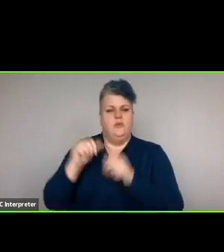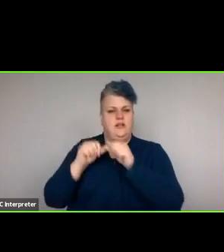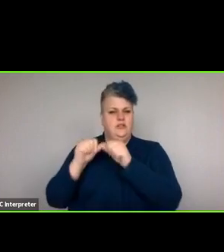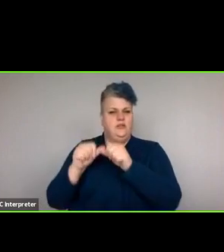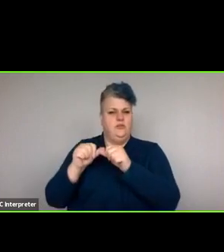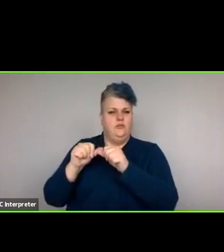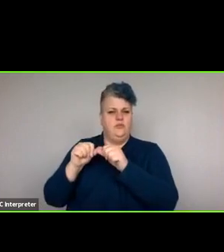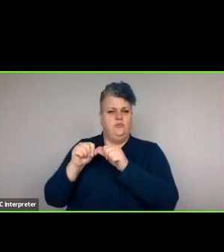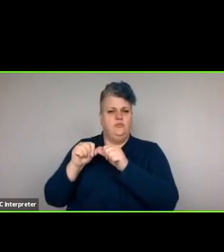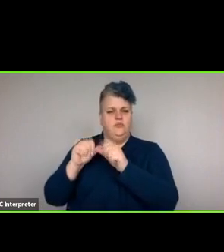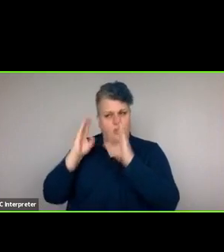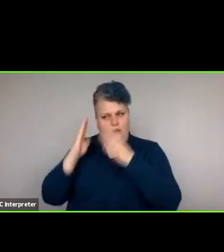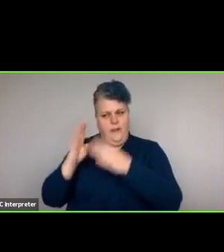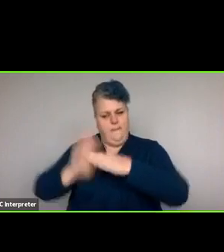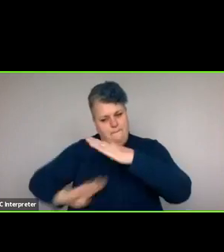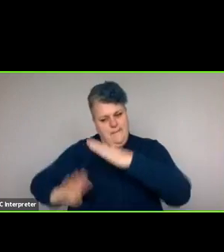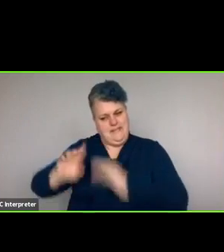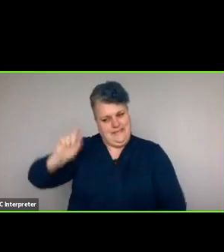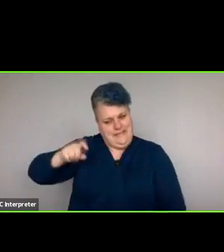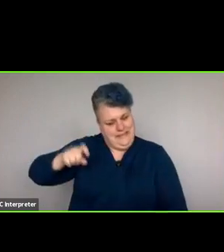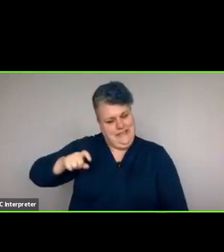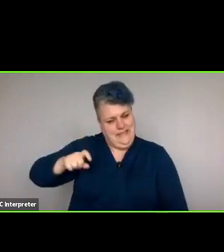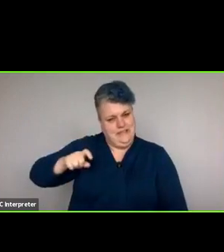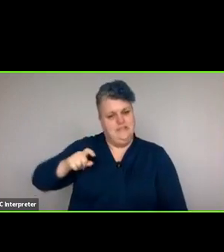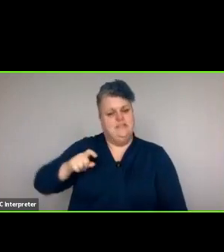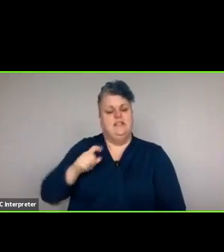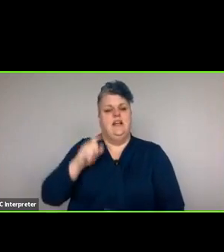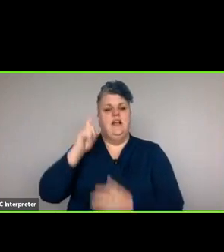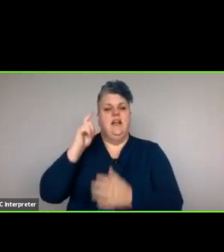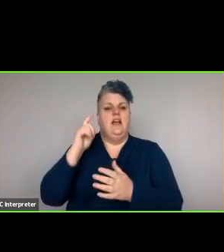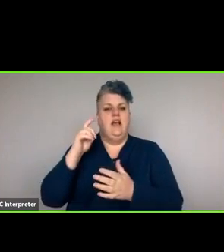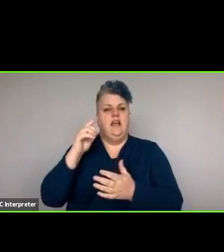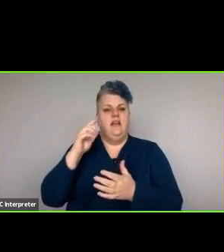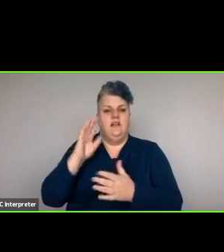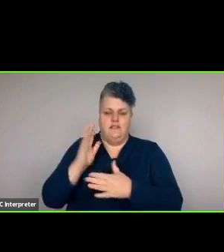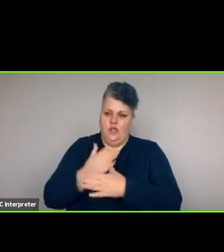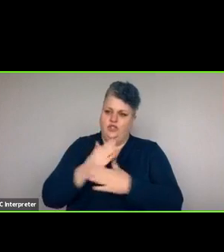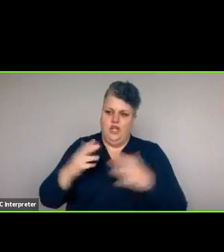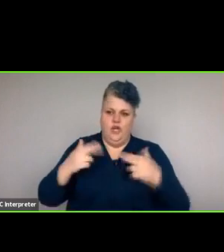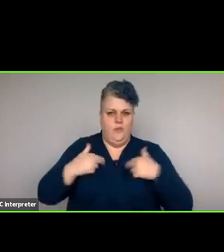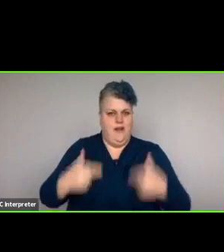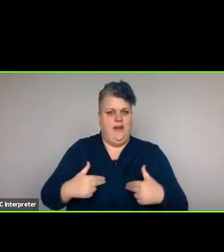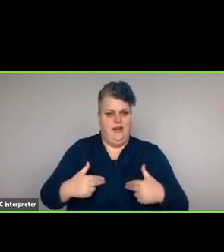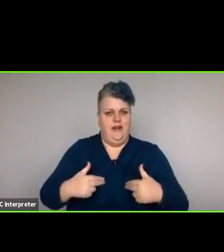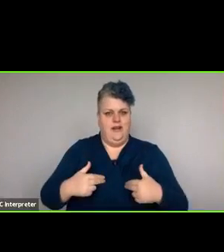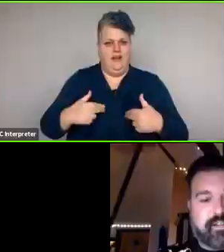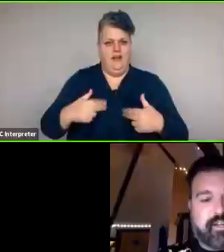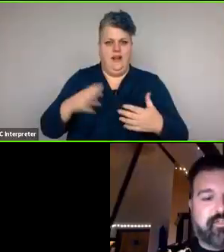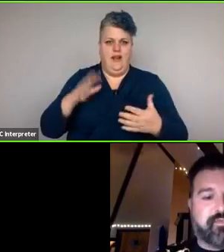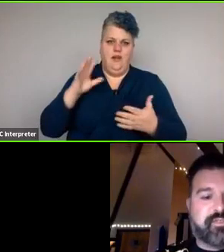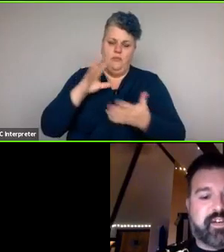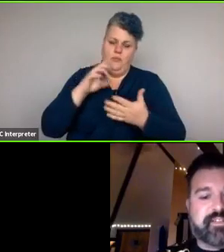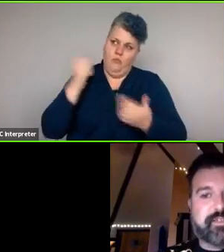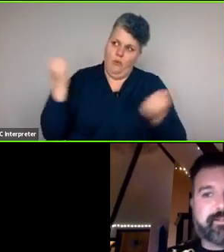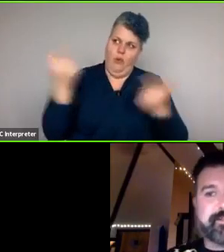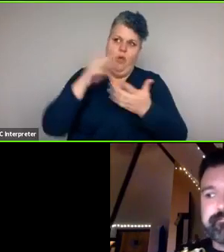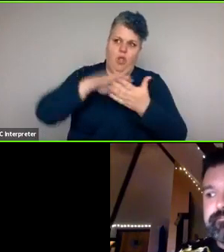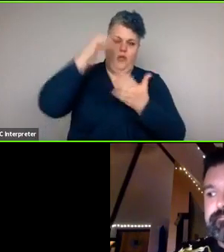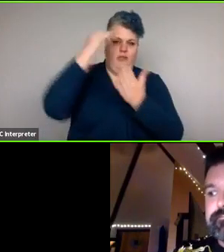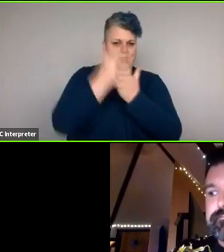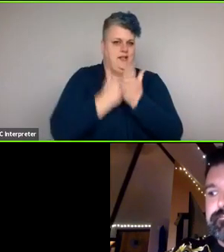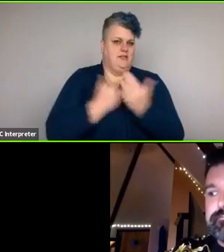at those basic necessities and recognize our shared humanity, and hopefully that's a lesson that we're all going to be learning through this